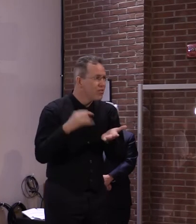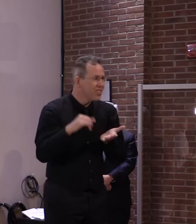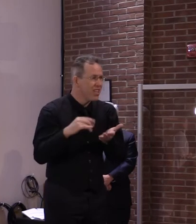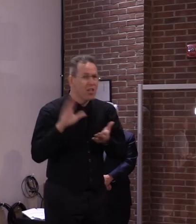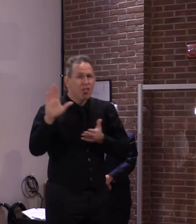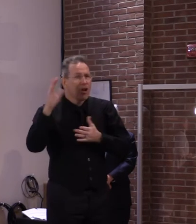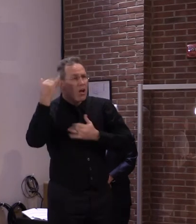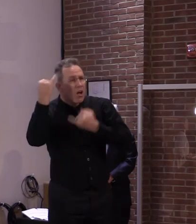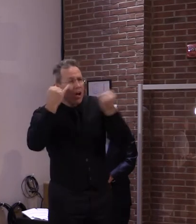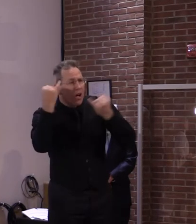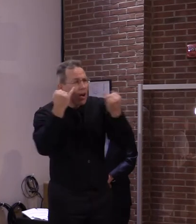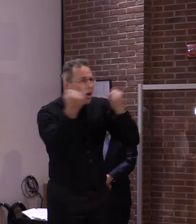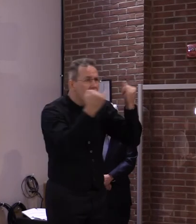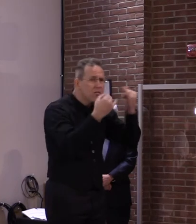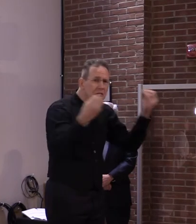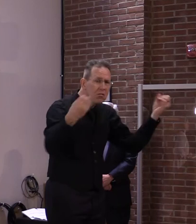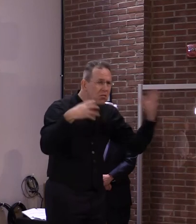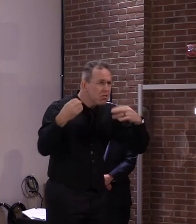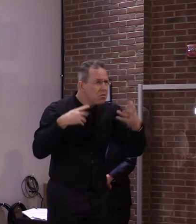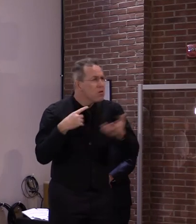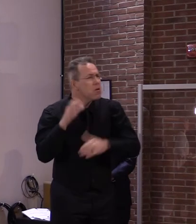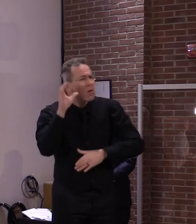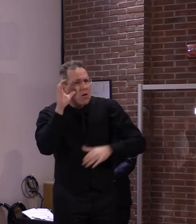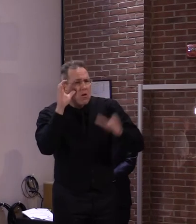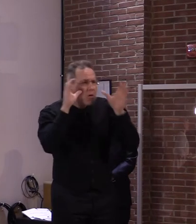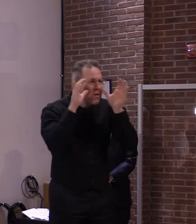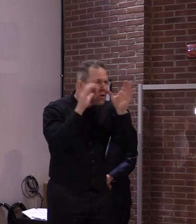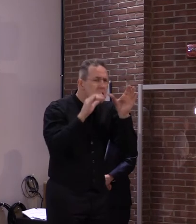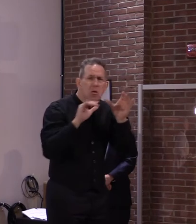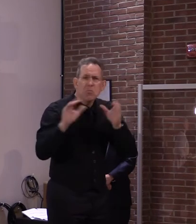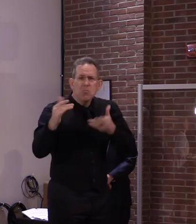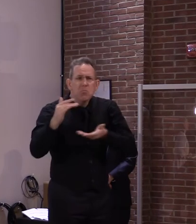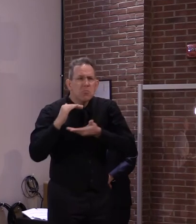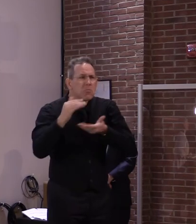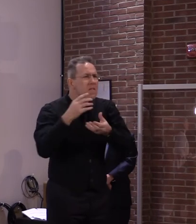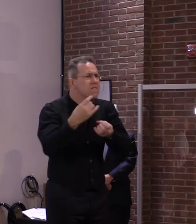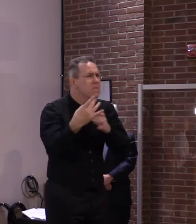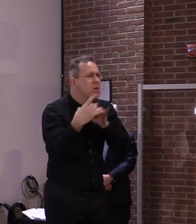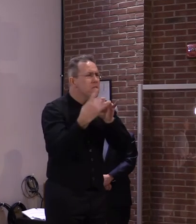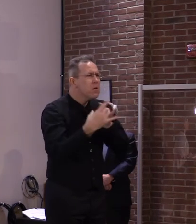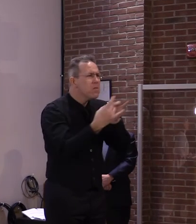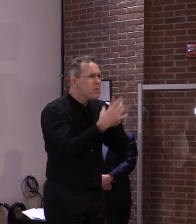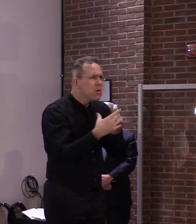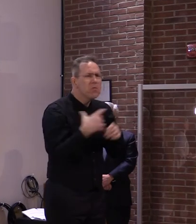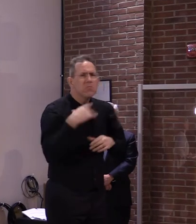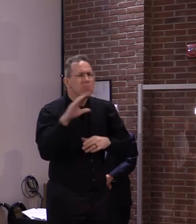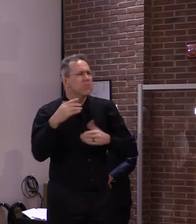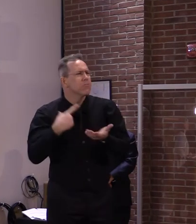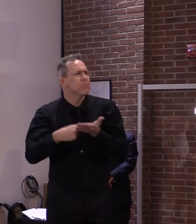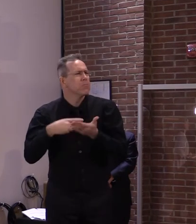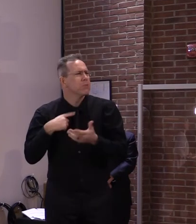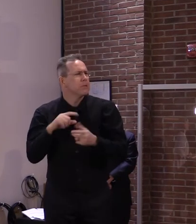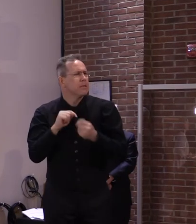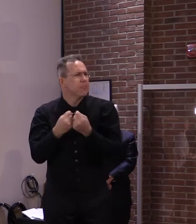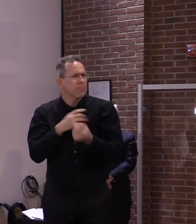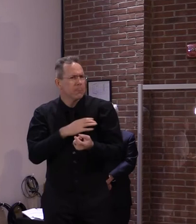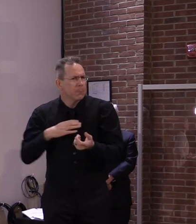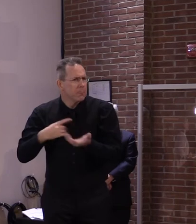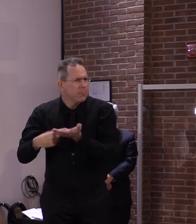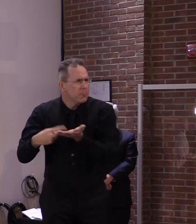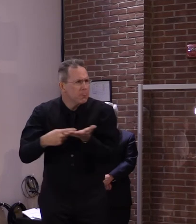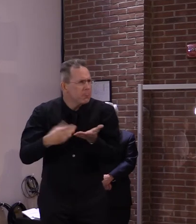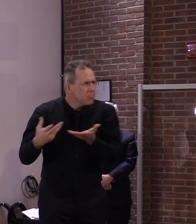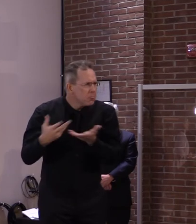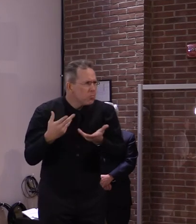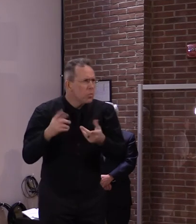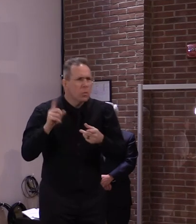with evaluation that's being done by staff within the the health department in particular um looking at cases and case levels